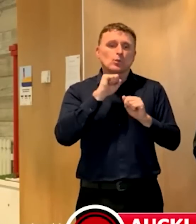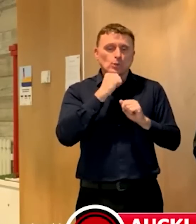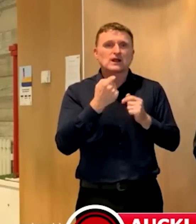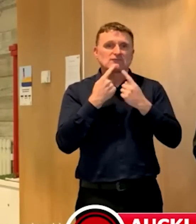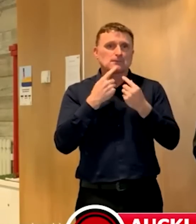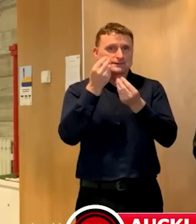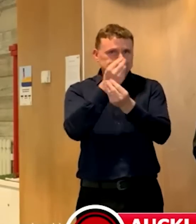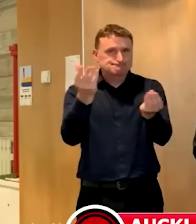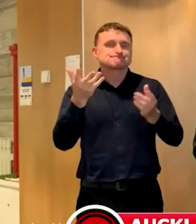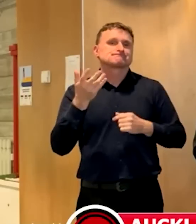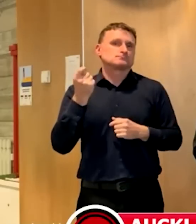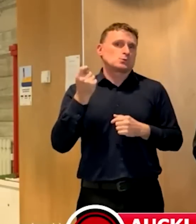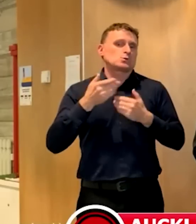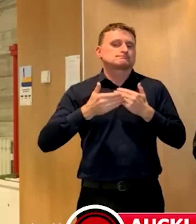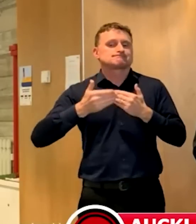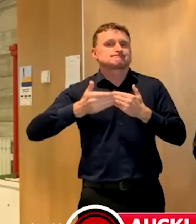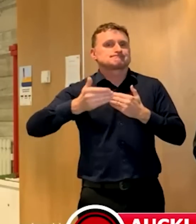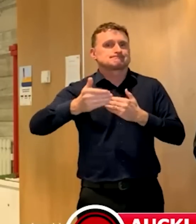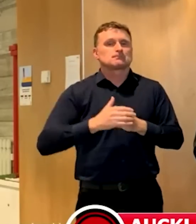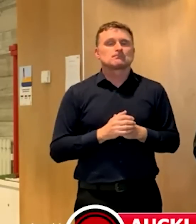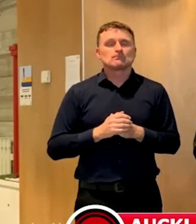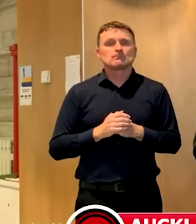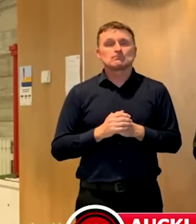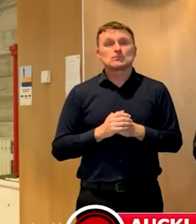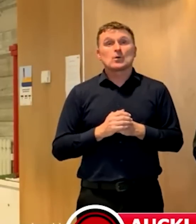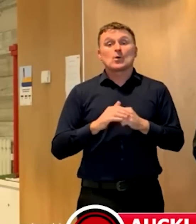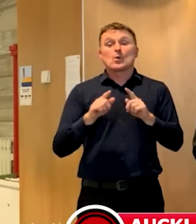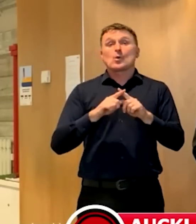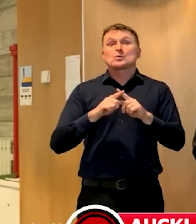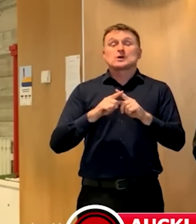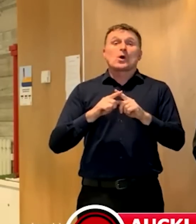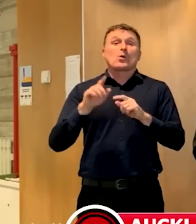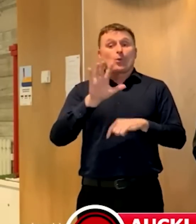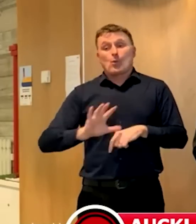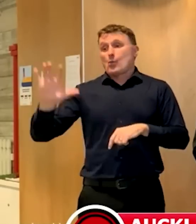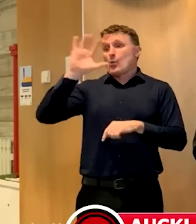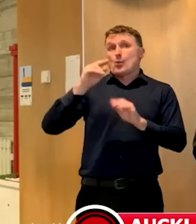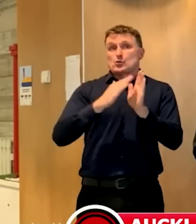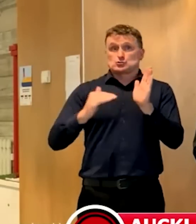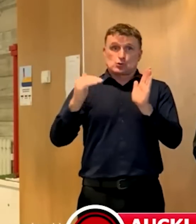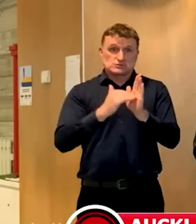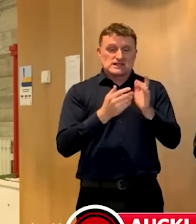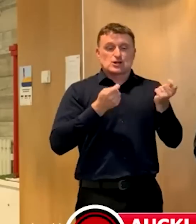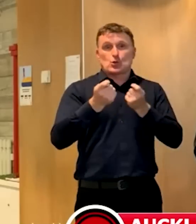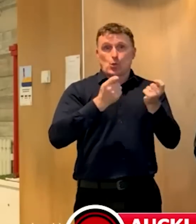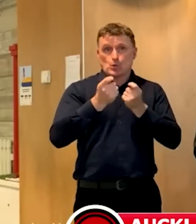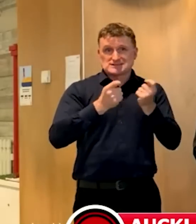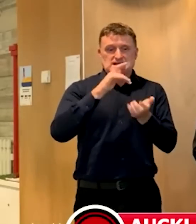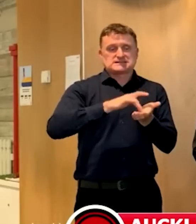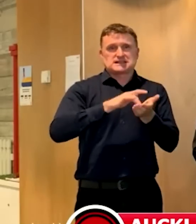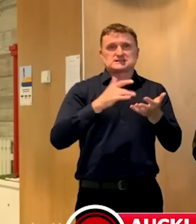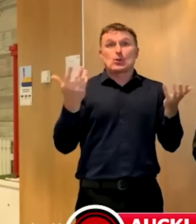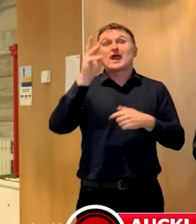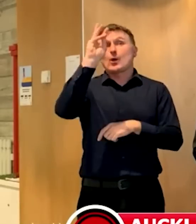so. At a national level, the National Coordination Centre, sometimes referred to as the bunker,